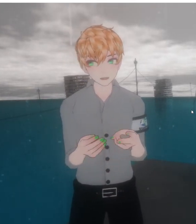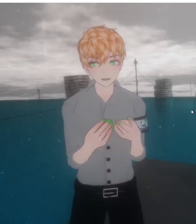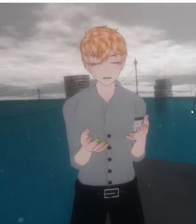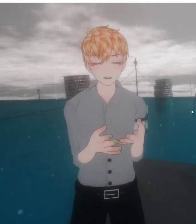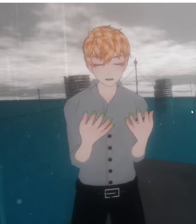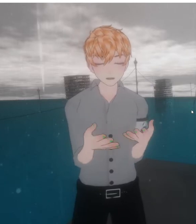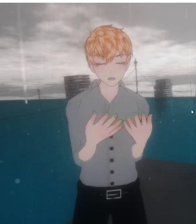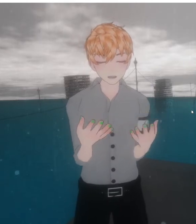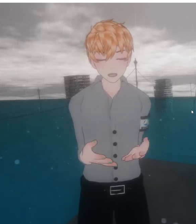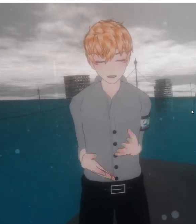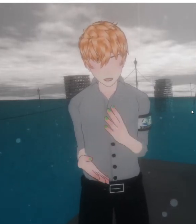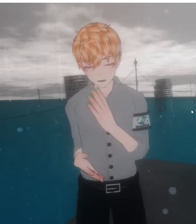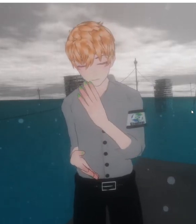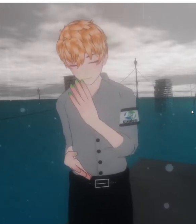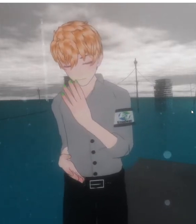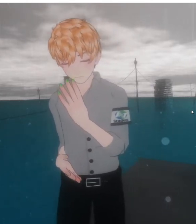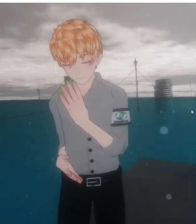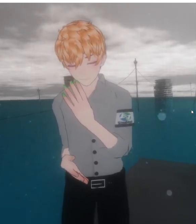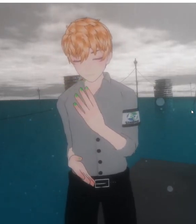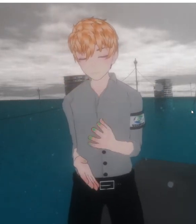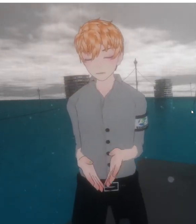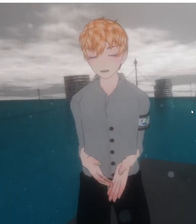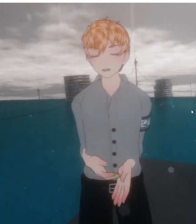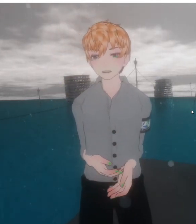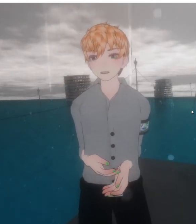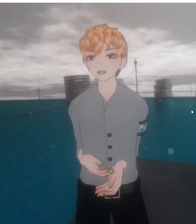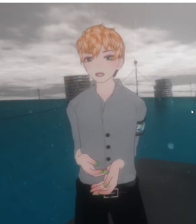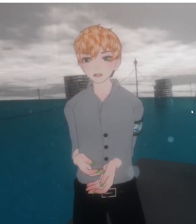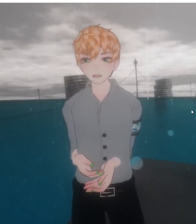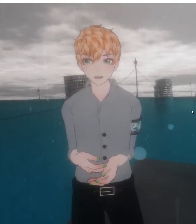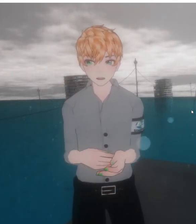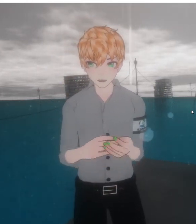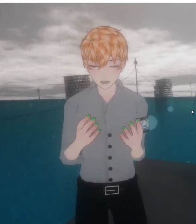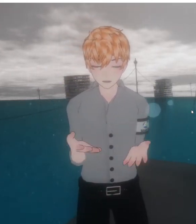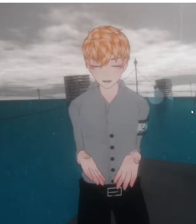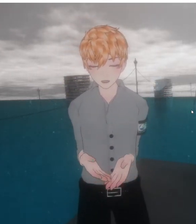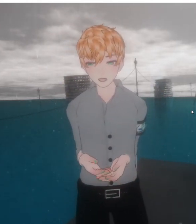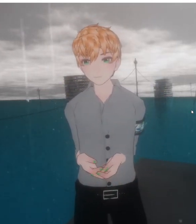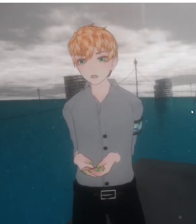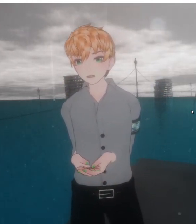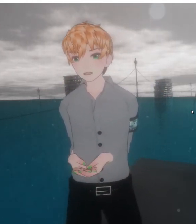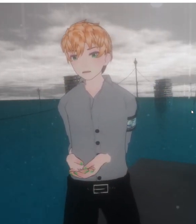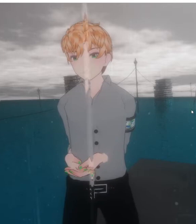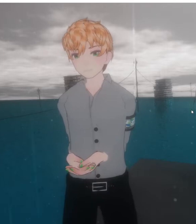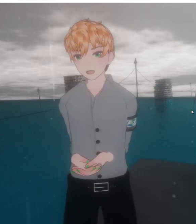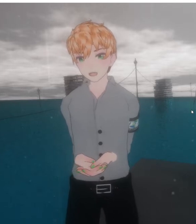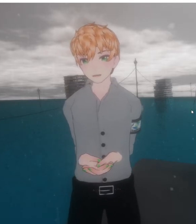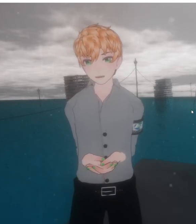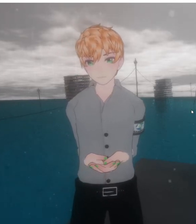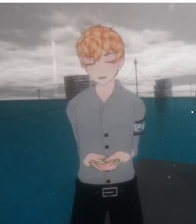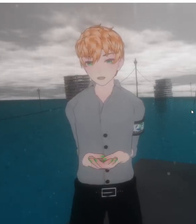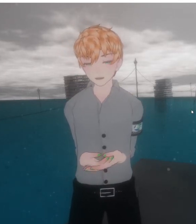are more tidied up. And I need to edit out a whole lot more because it